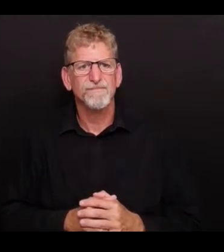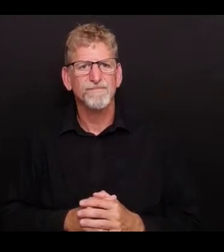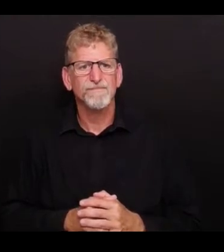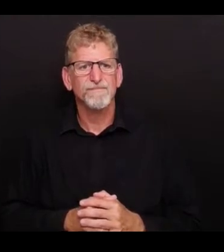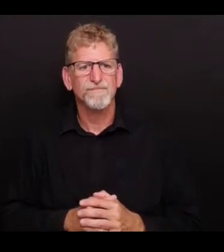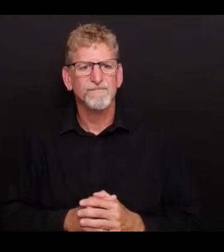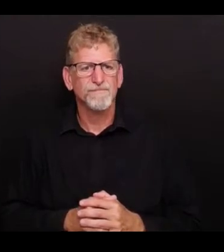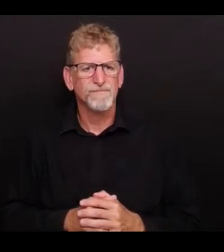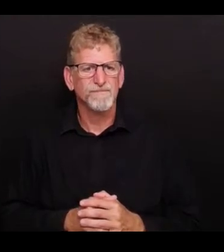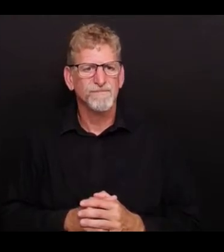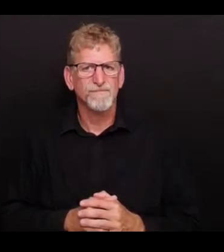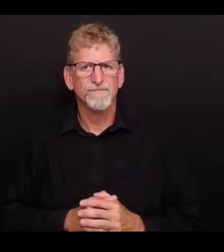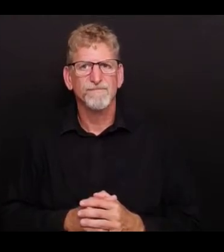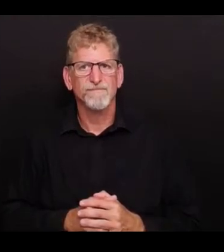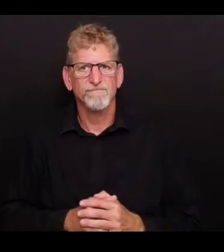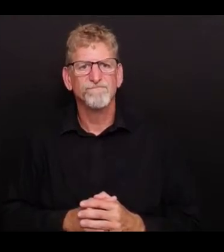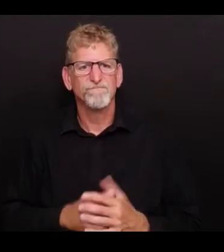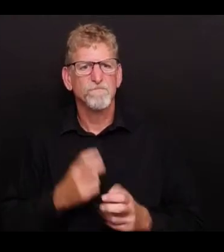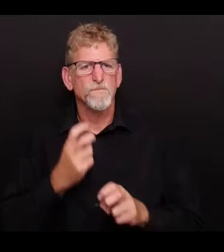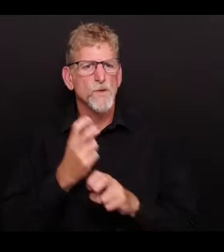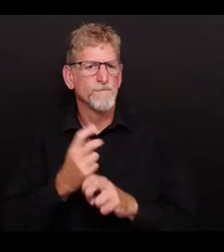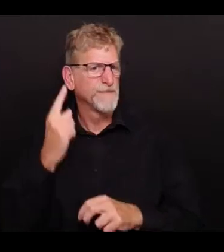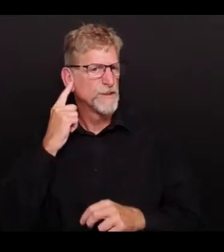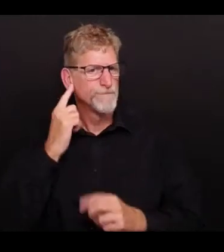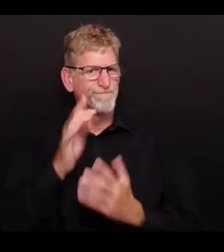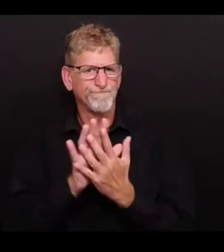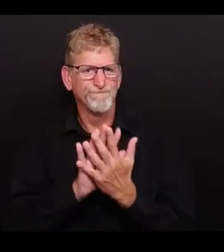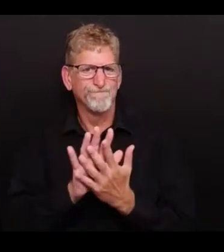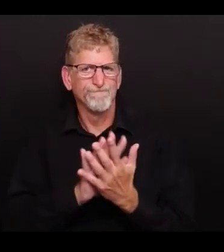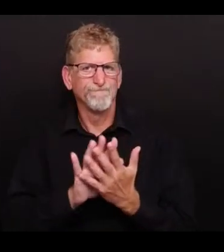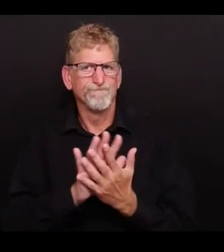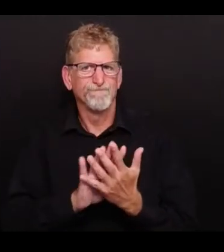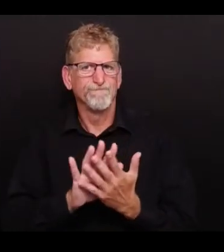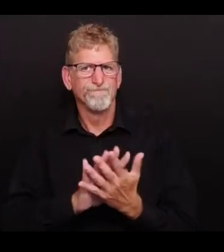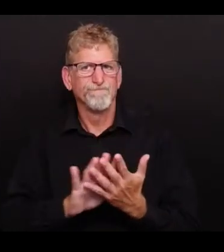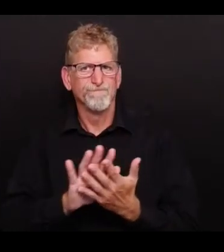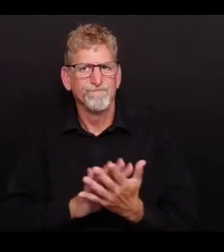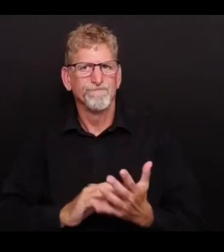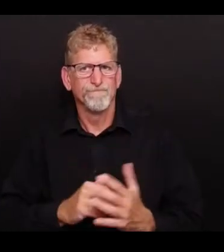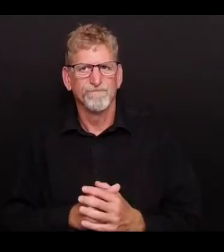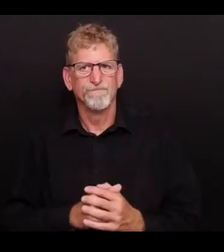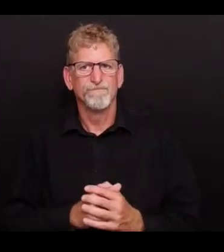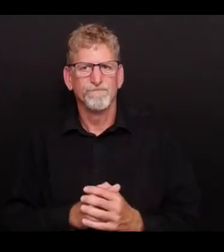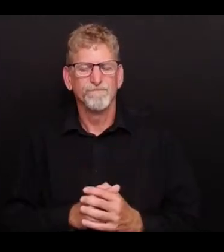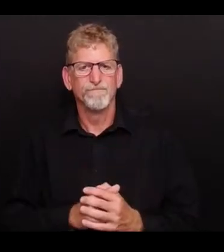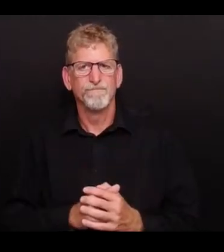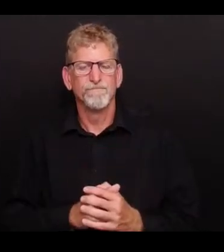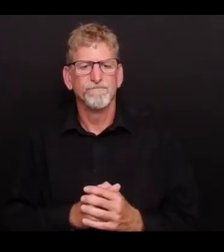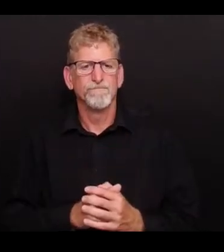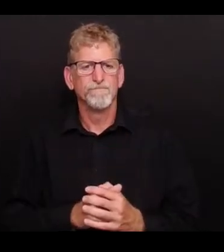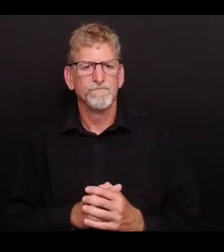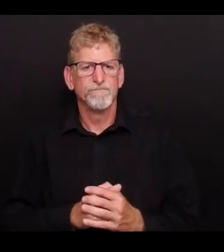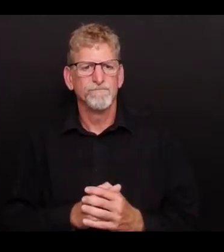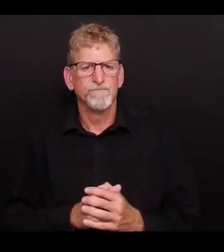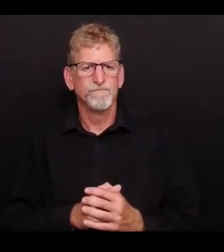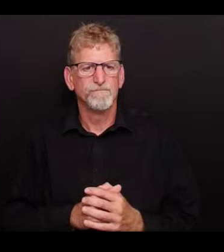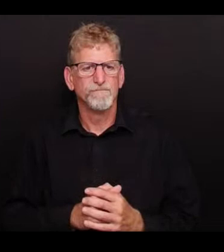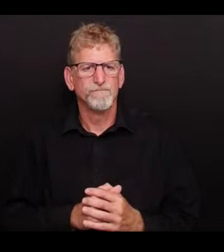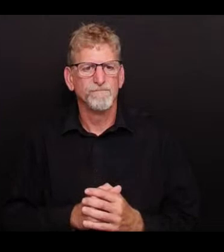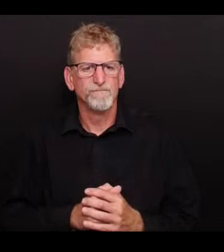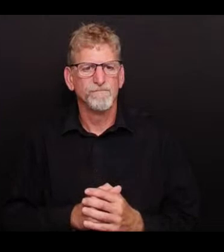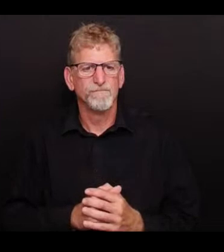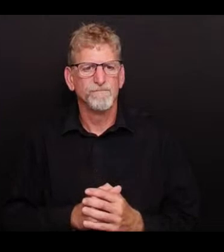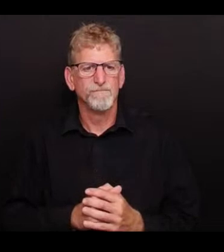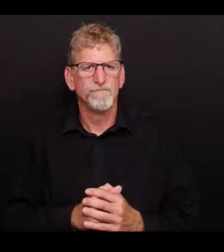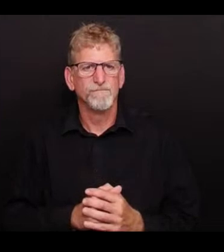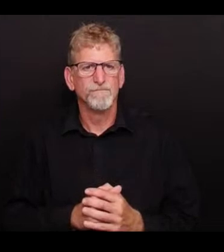Here in Minnesota, our number of school-related cases among both students and teachers continues to increase. And as you know, we are just